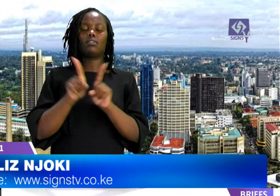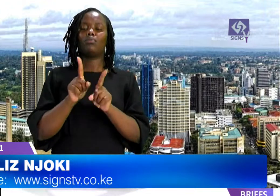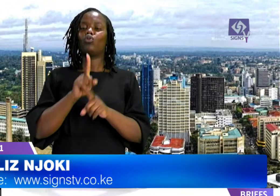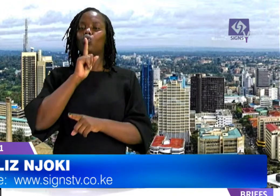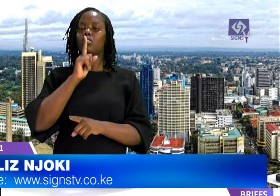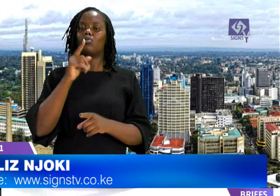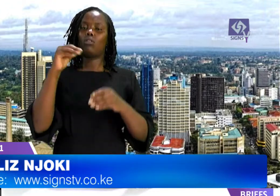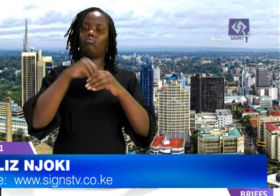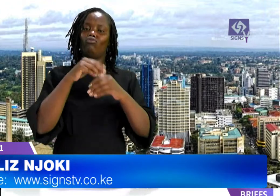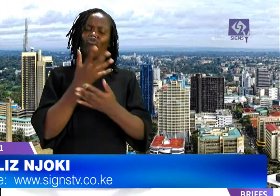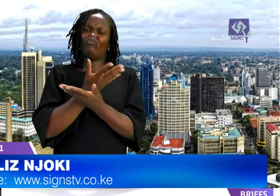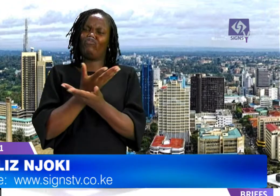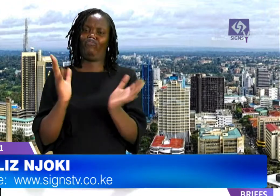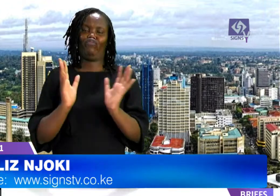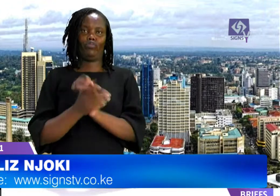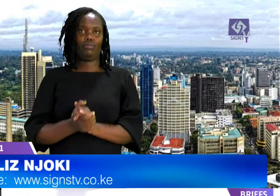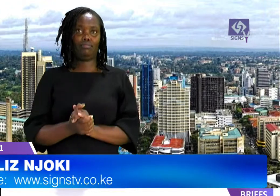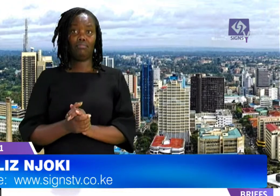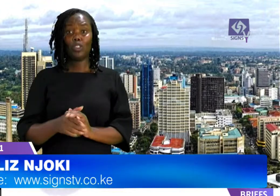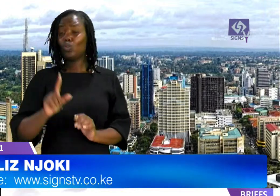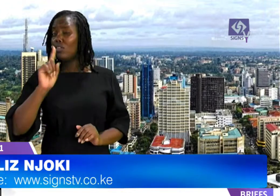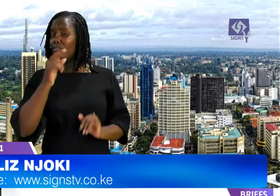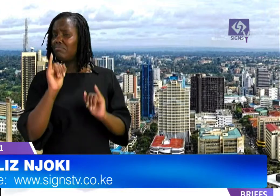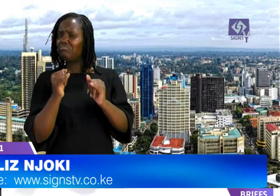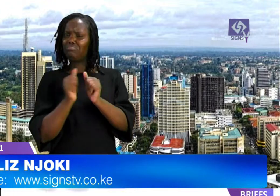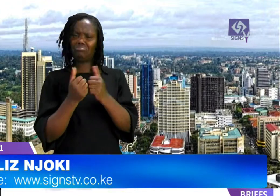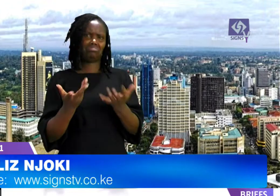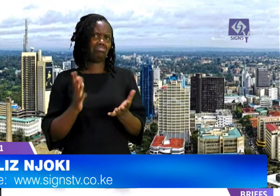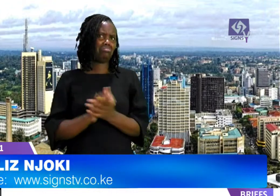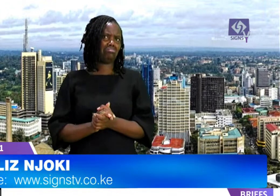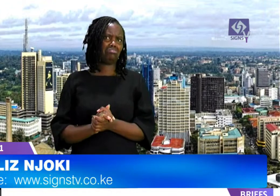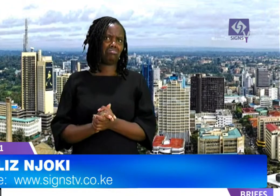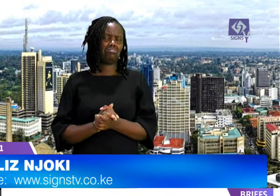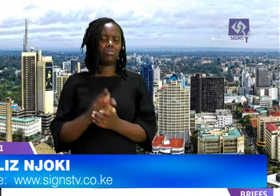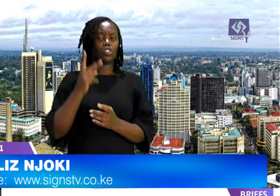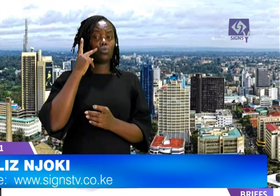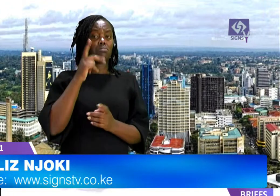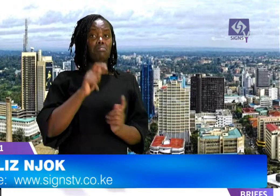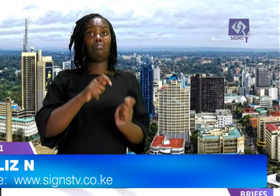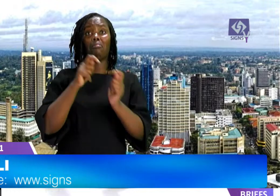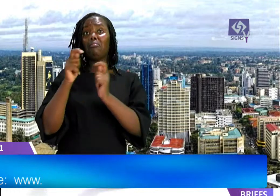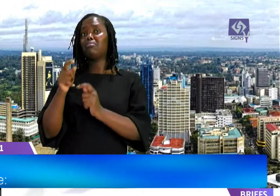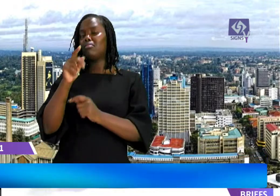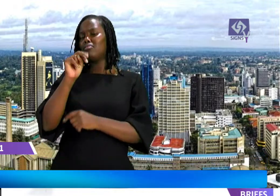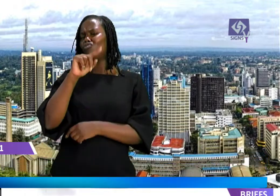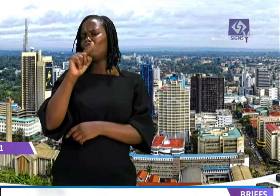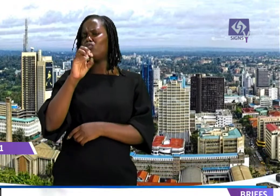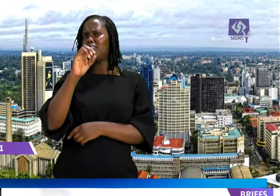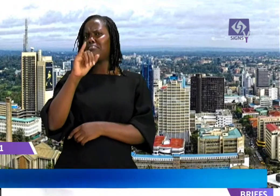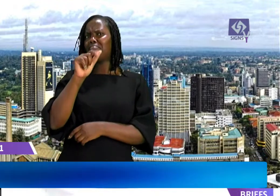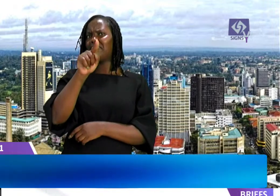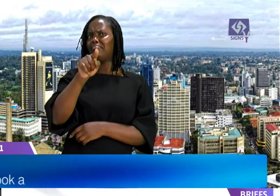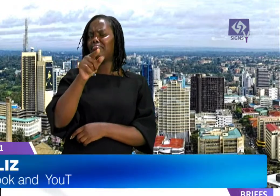we advocate for disability inclusion. Now, let's focus on our news.